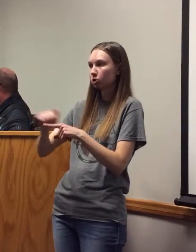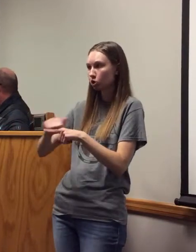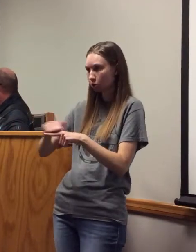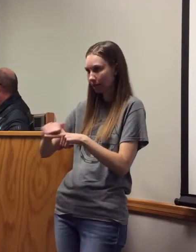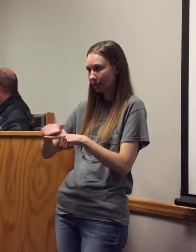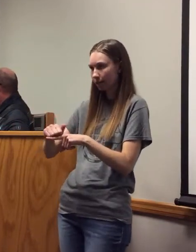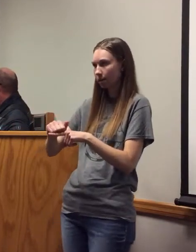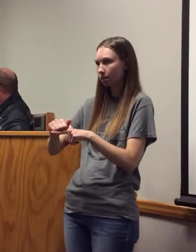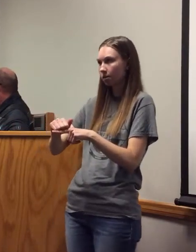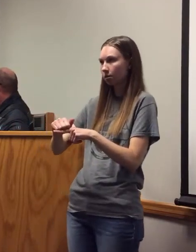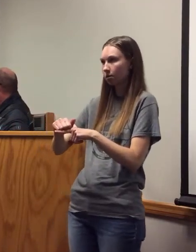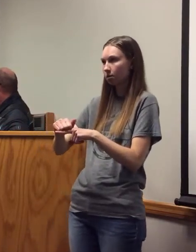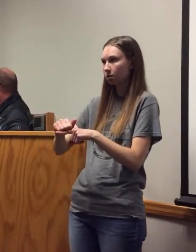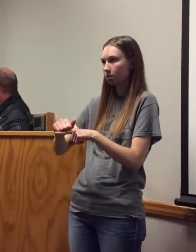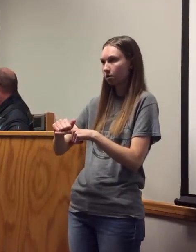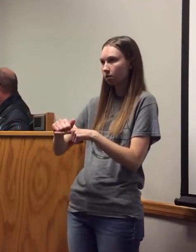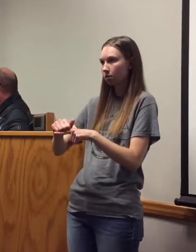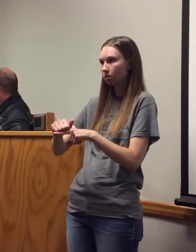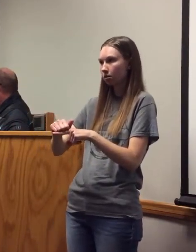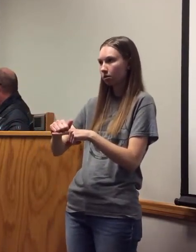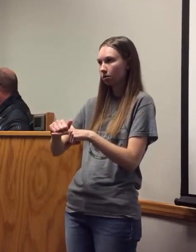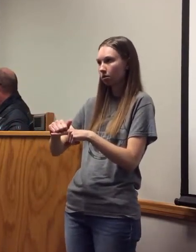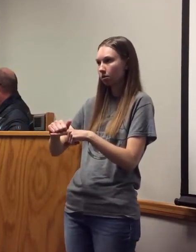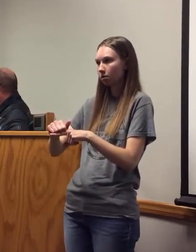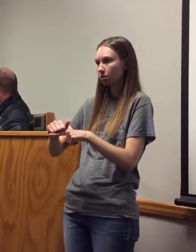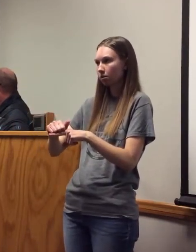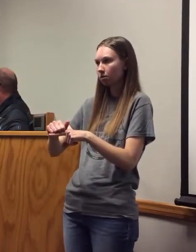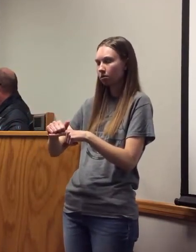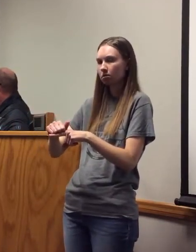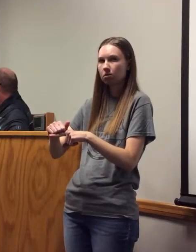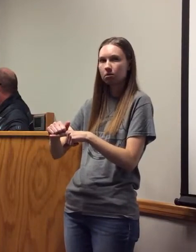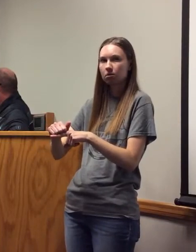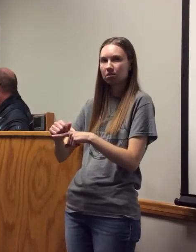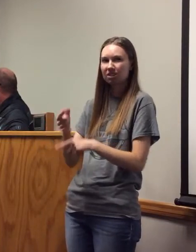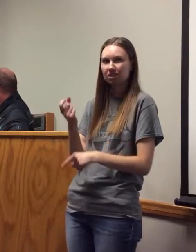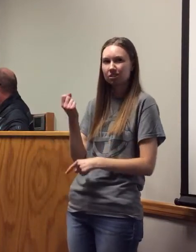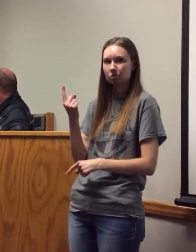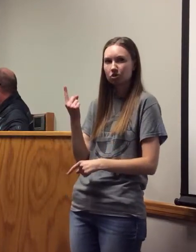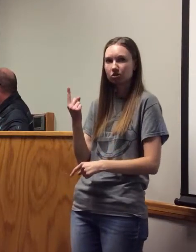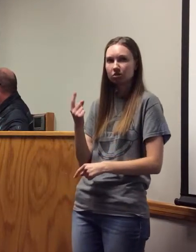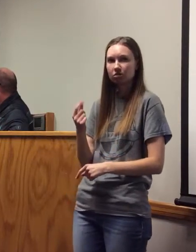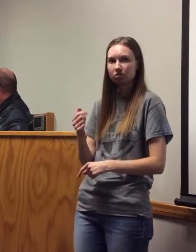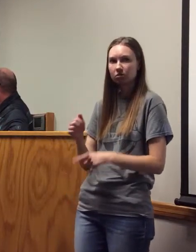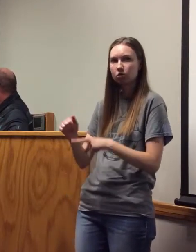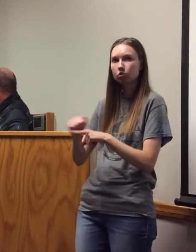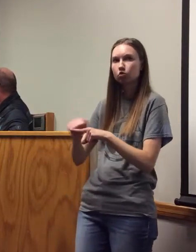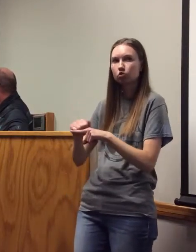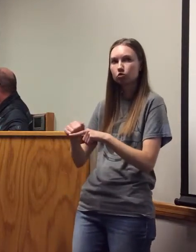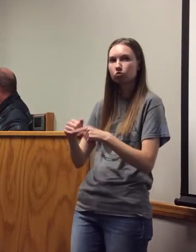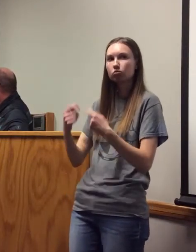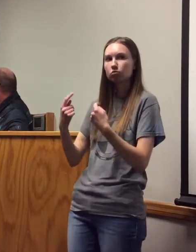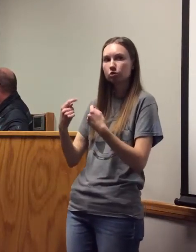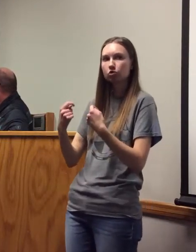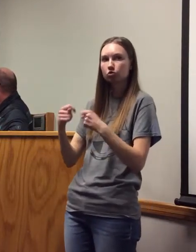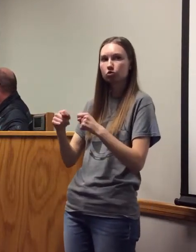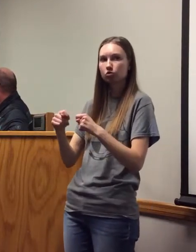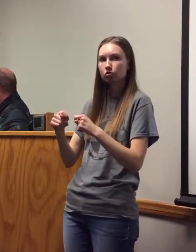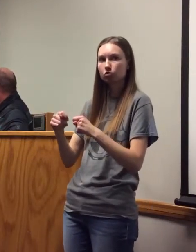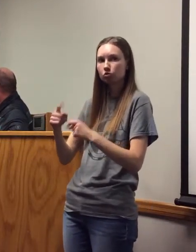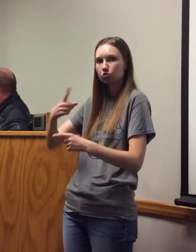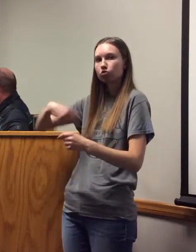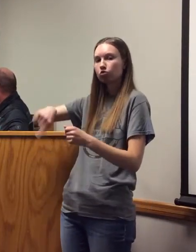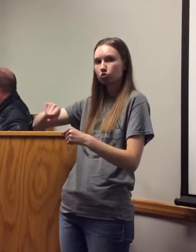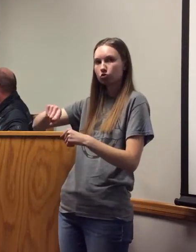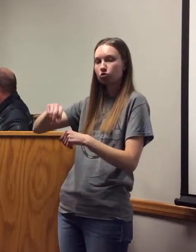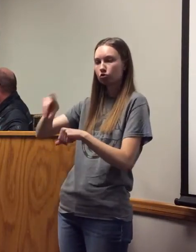getting the best evidence-based practices to apply within their own district. So that kind of gives you just a little bit of a quick